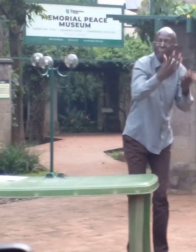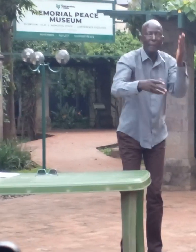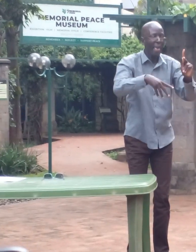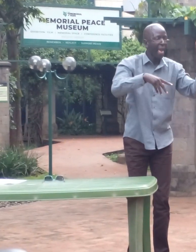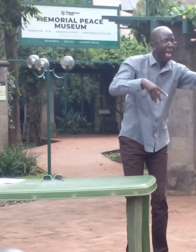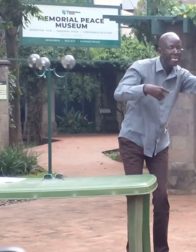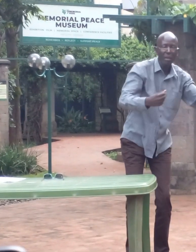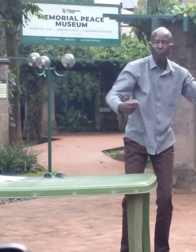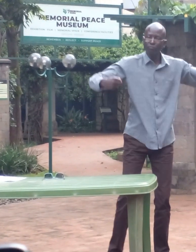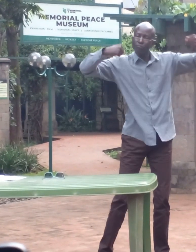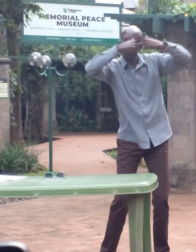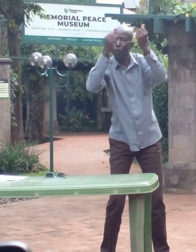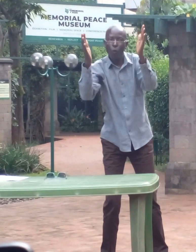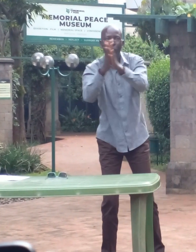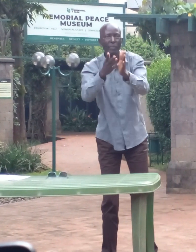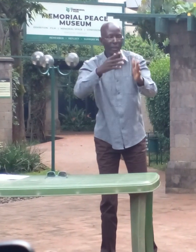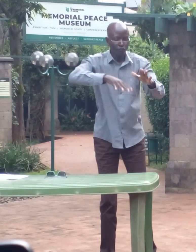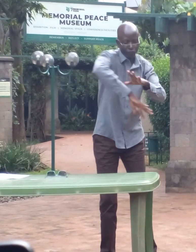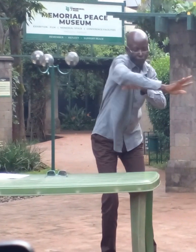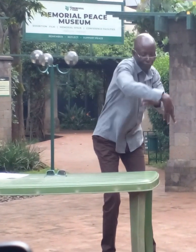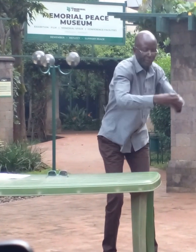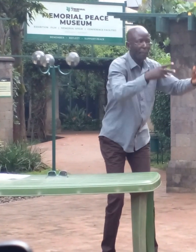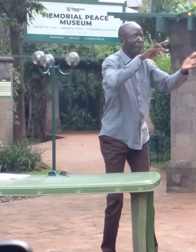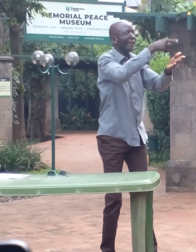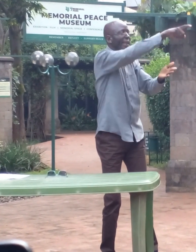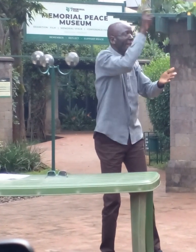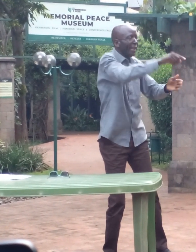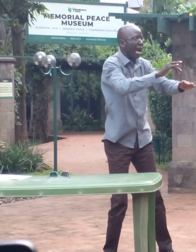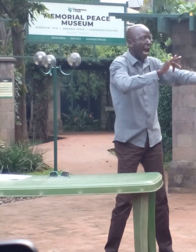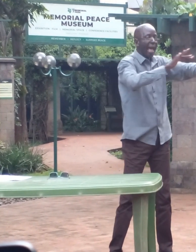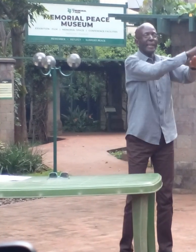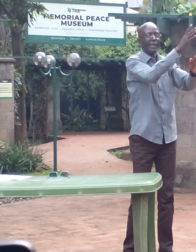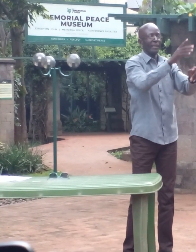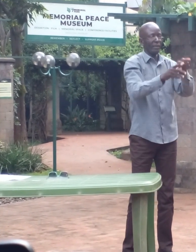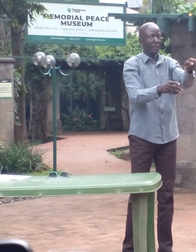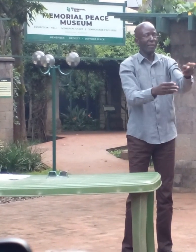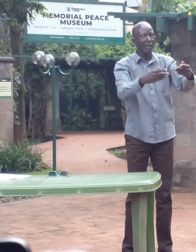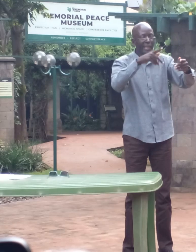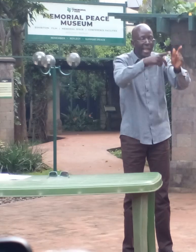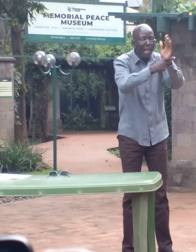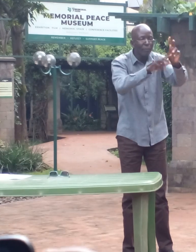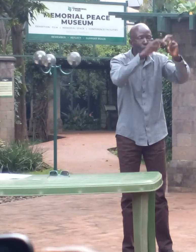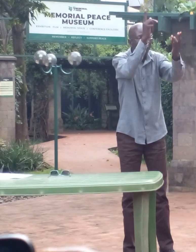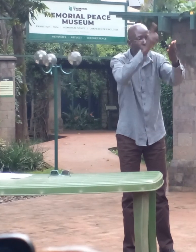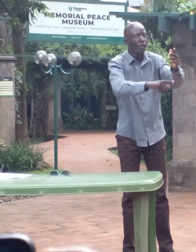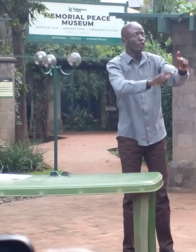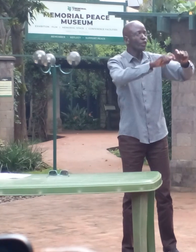and pictures. Kenya will be competing with what team? So they needed an early